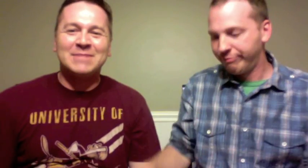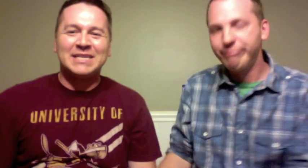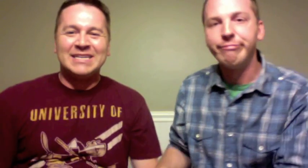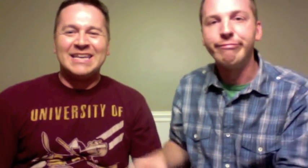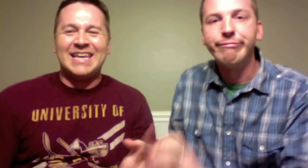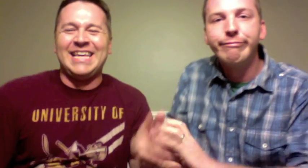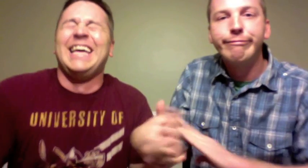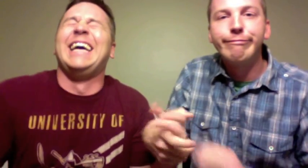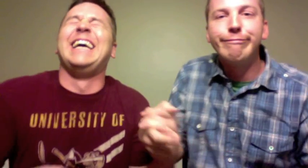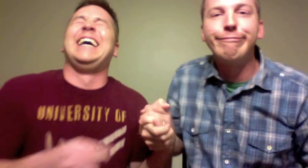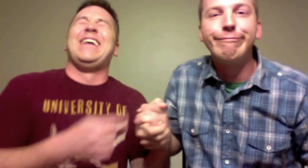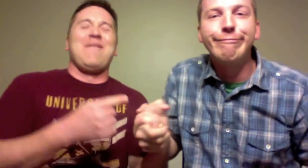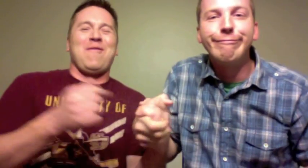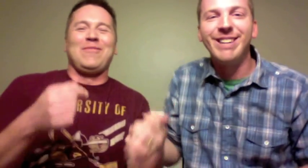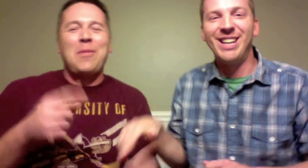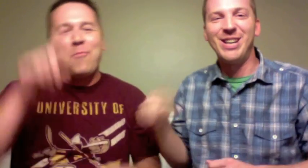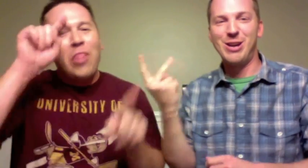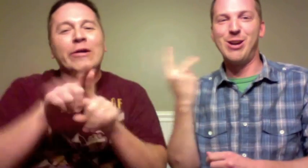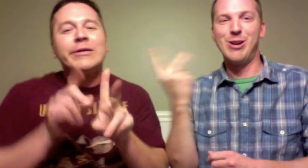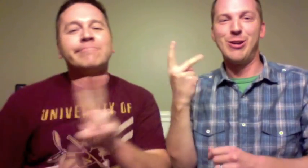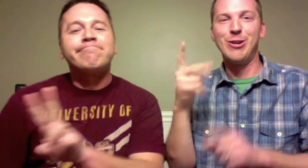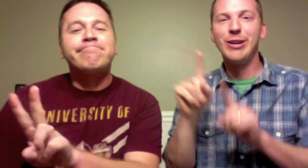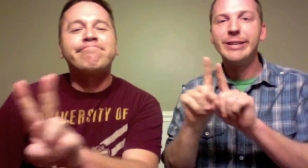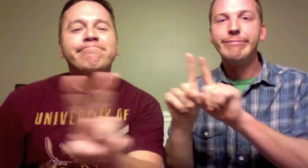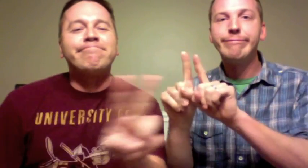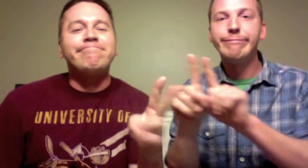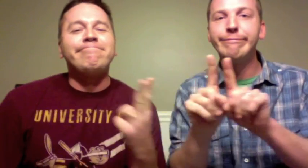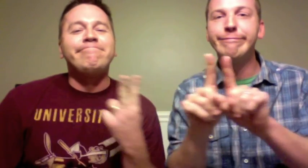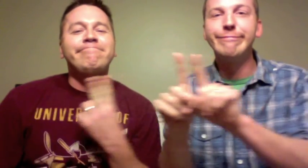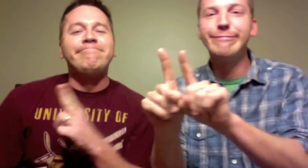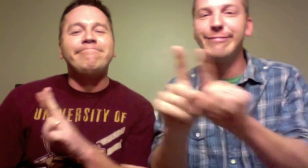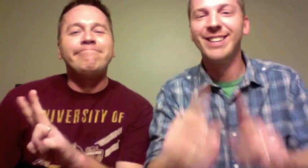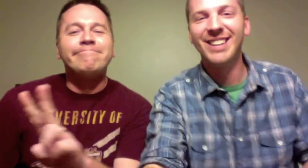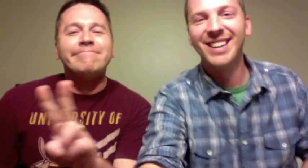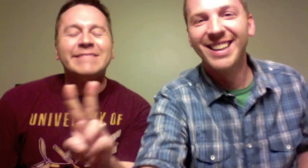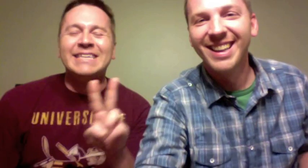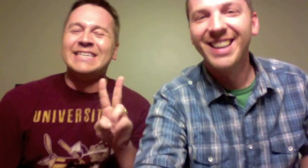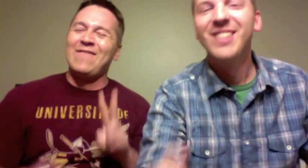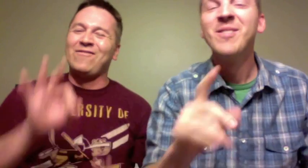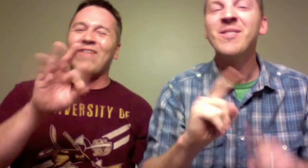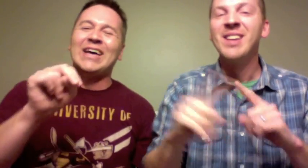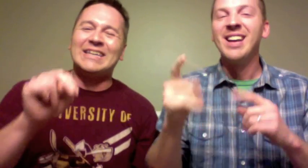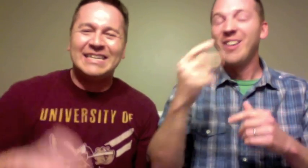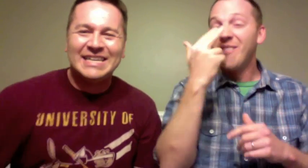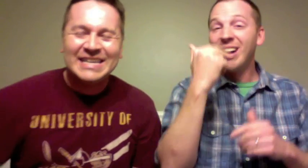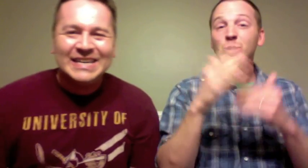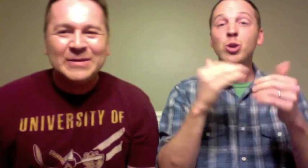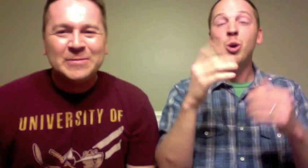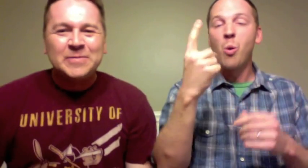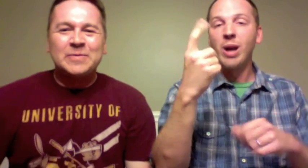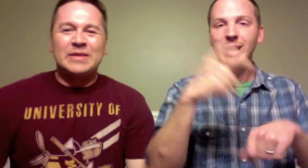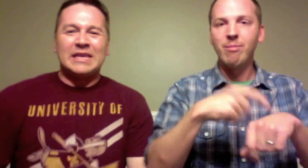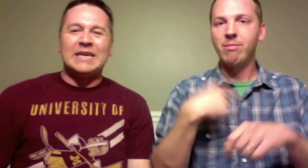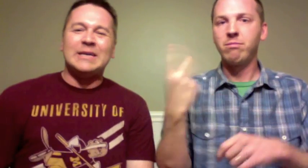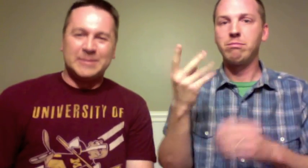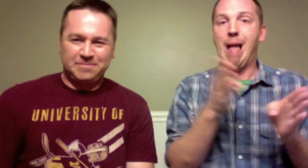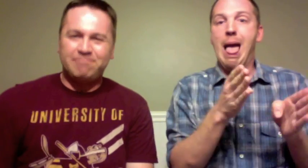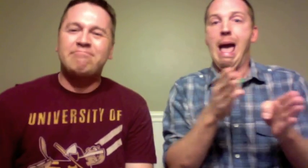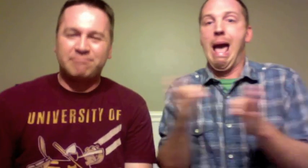is I skated with him. Oh, held thanks, his hand brother. around. My So bro- the two of us, the two we'd go brothers around. going Yeah. around. Oh, it was cute. So it was really nice. Oh, special. You know, and one time the two of us, you